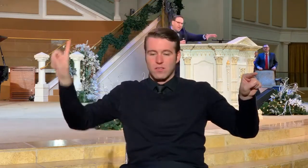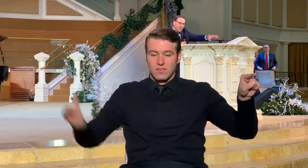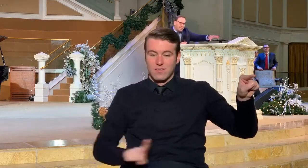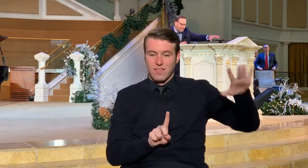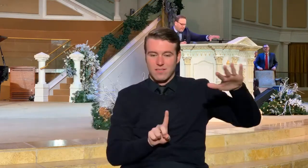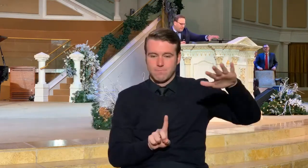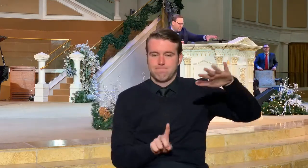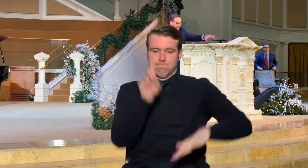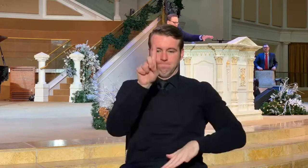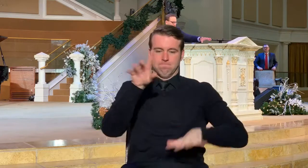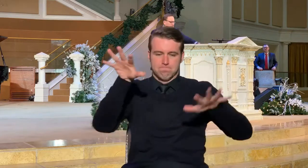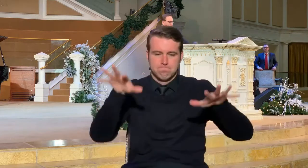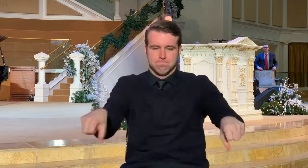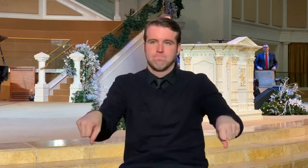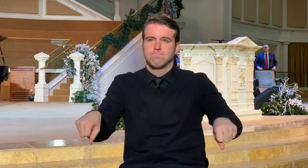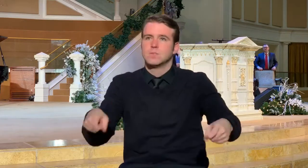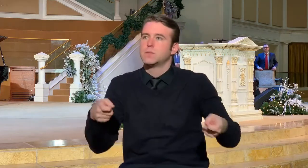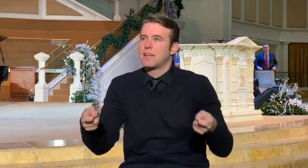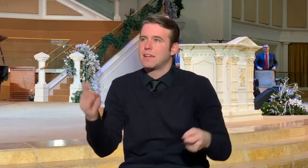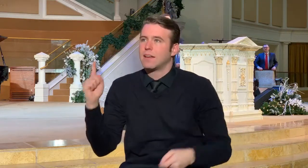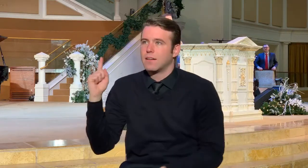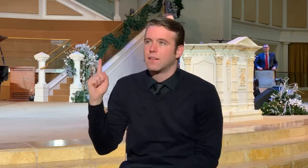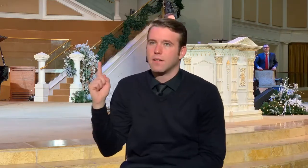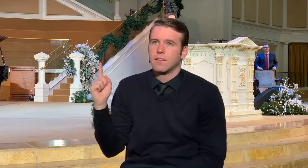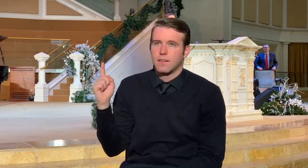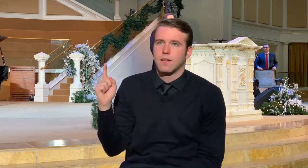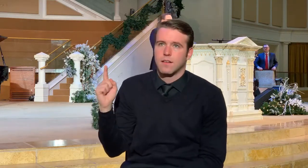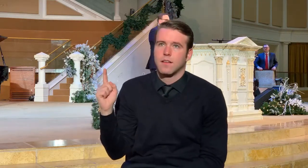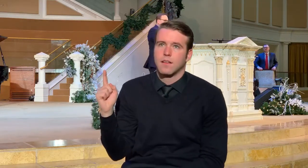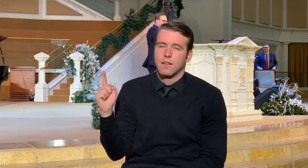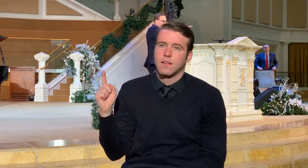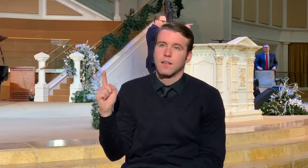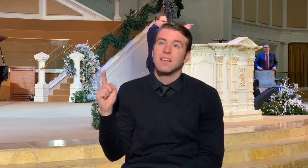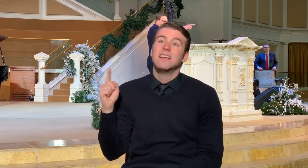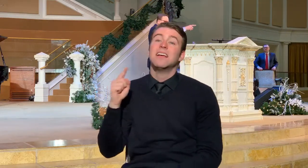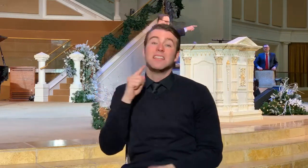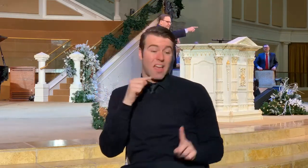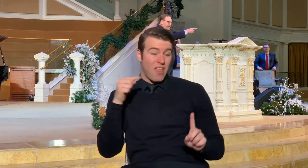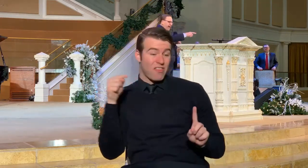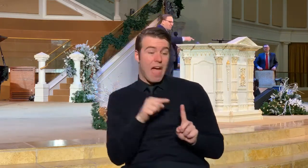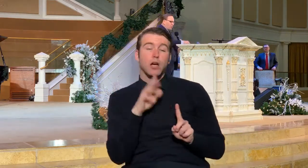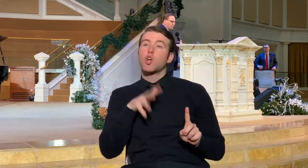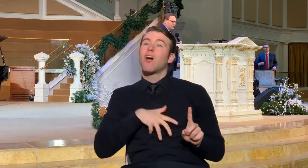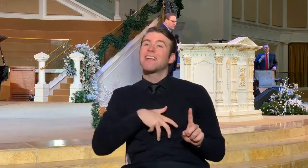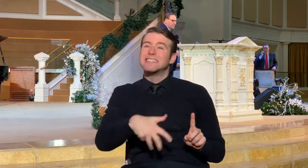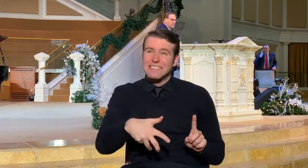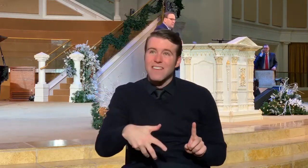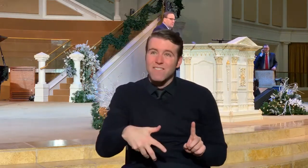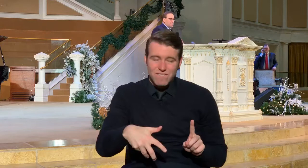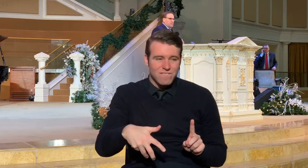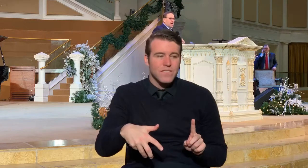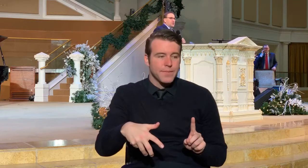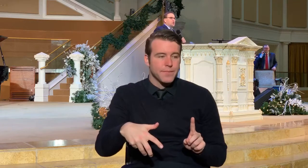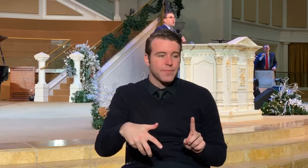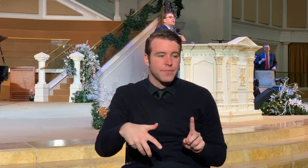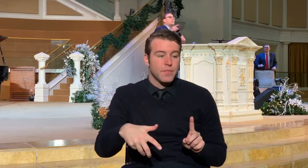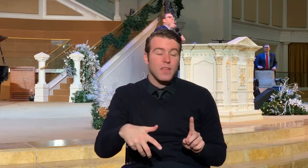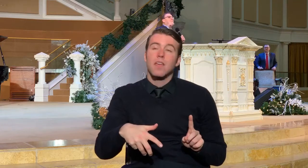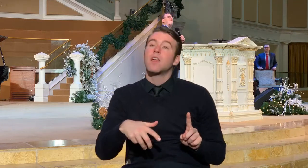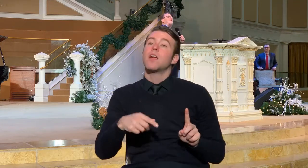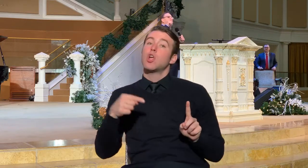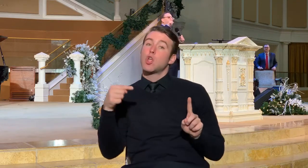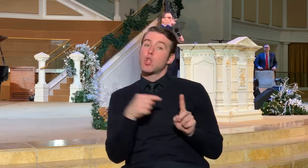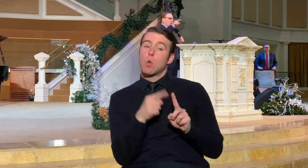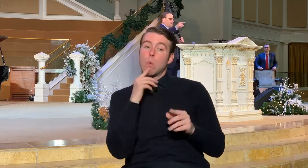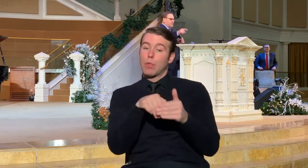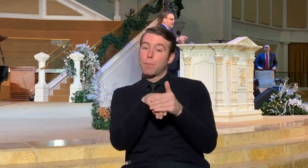take dominion. Right? Right. Woo. He said, "Thou shalt conceive in thy womb. You're going to